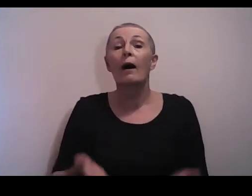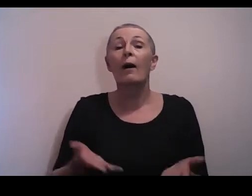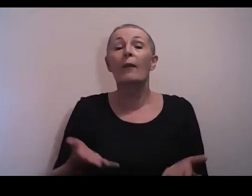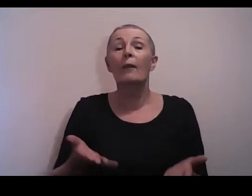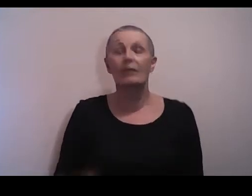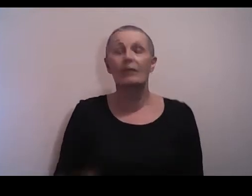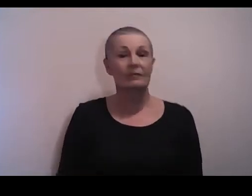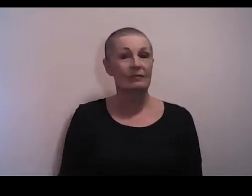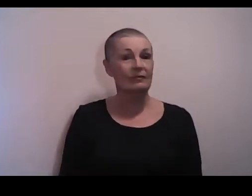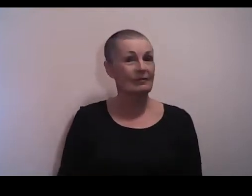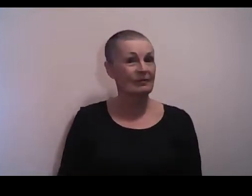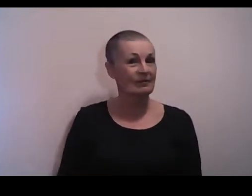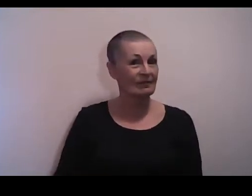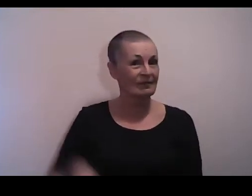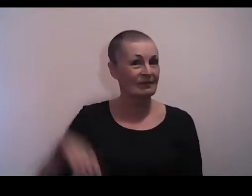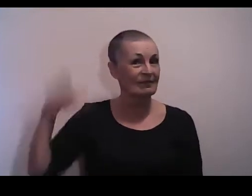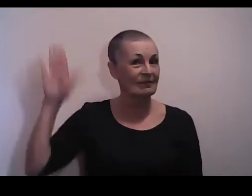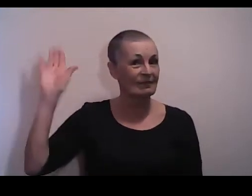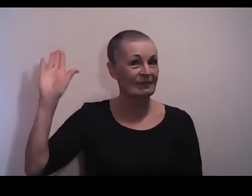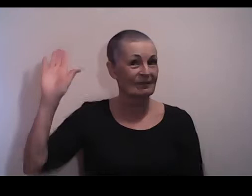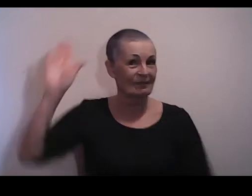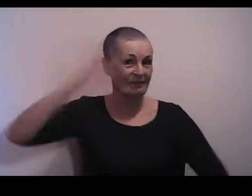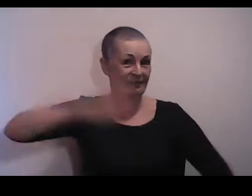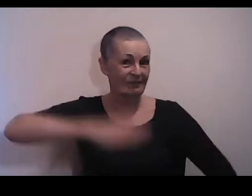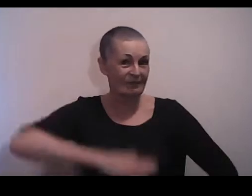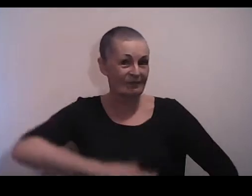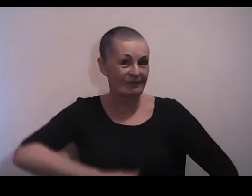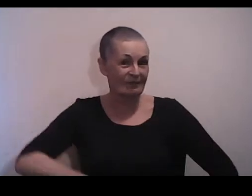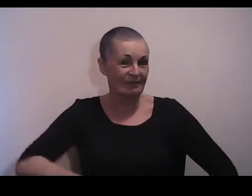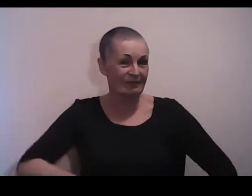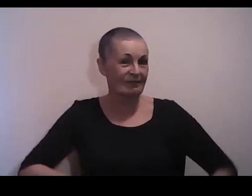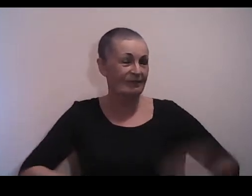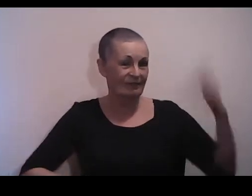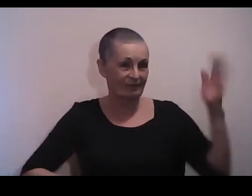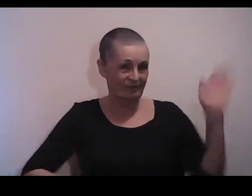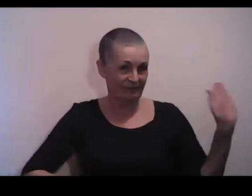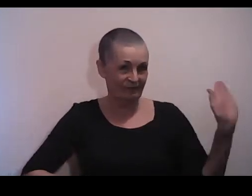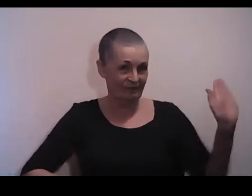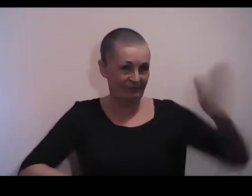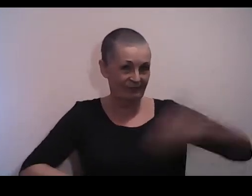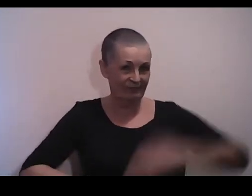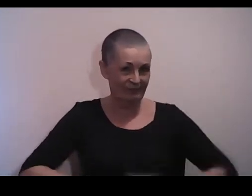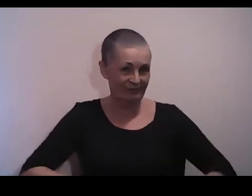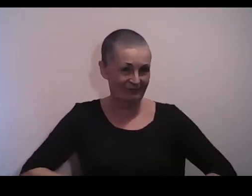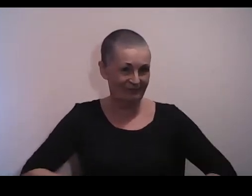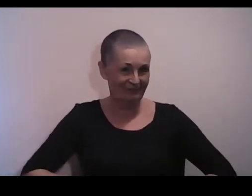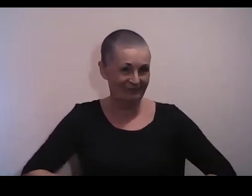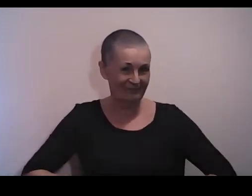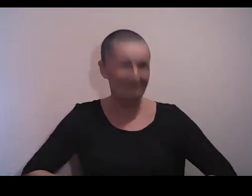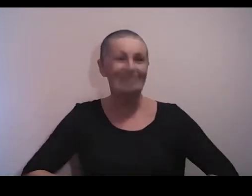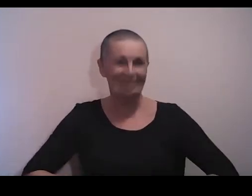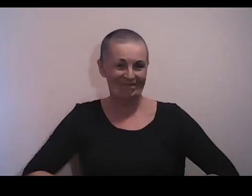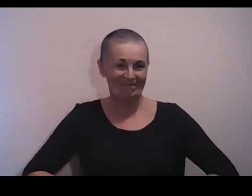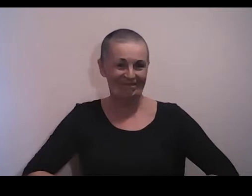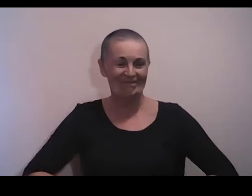Right hand for a girl on the lower cauldron below your belly button, left hand on top. I've given you the explanations